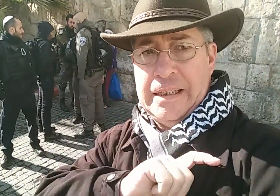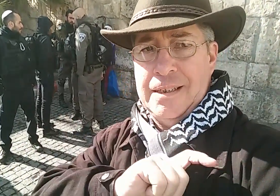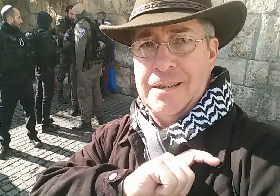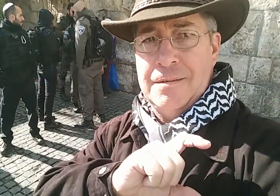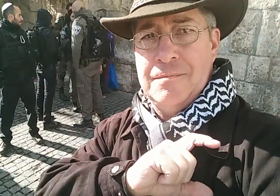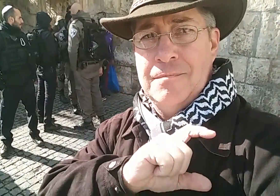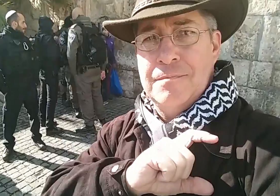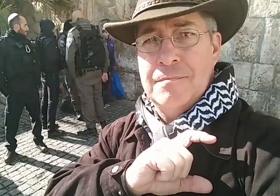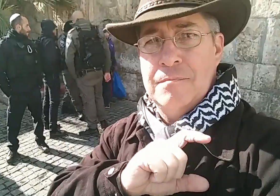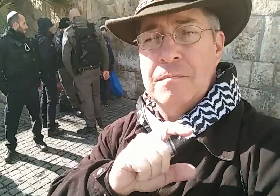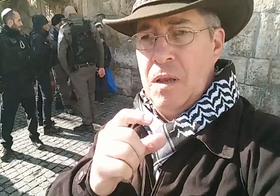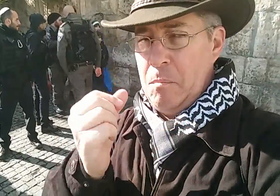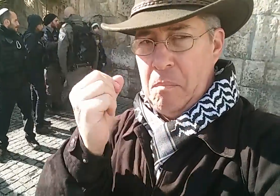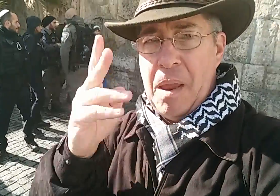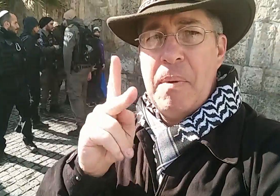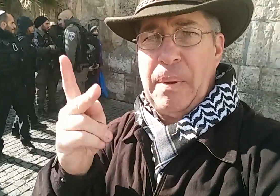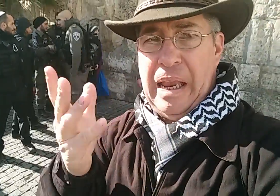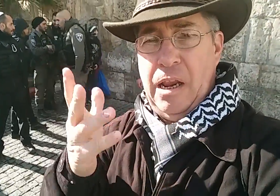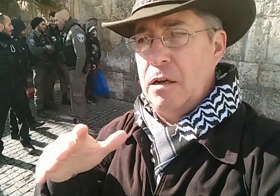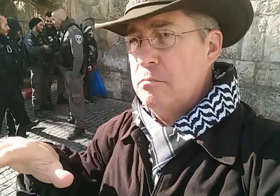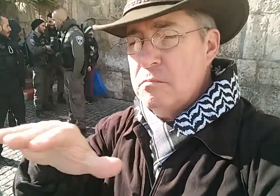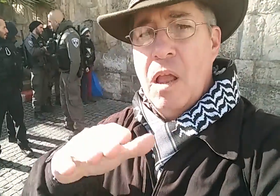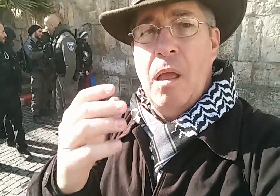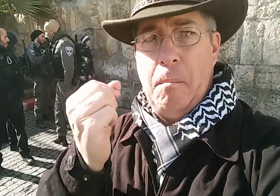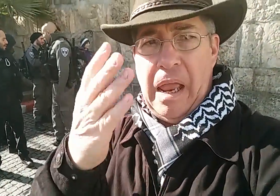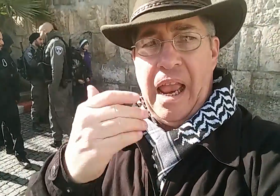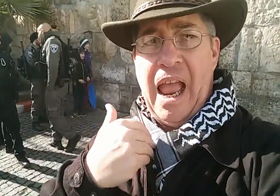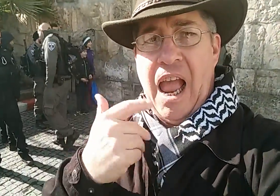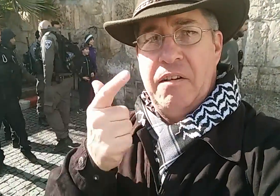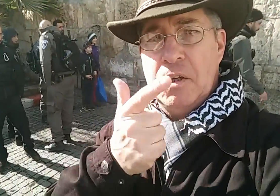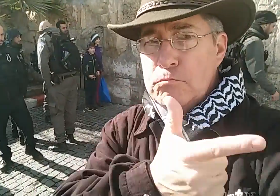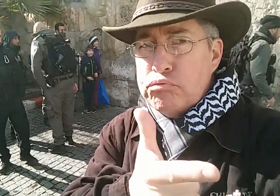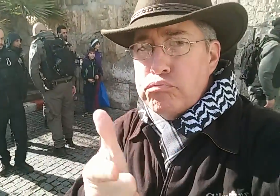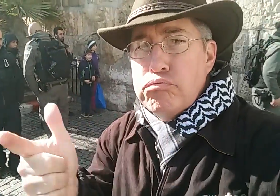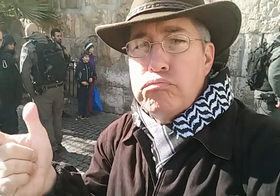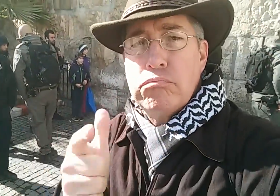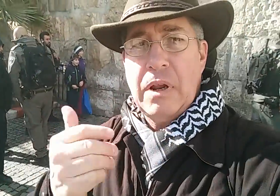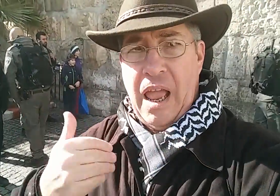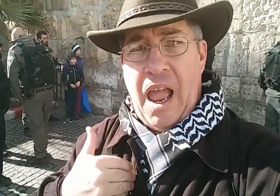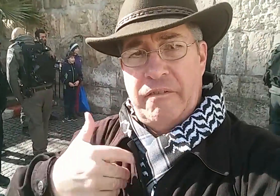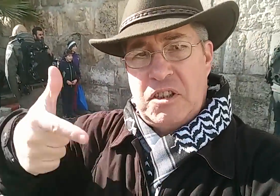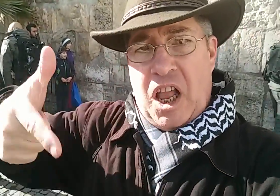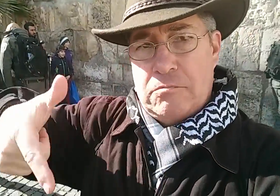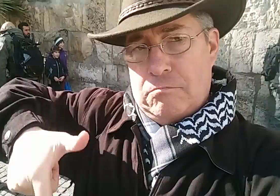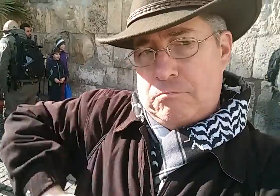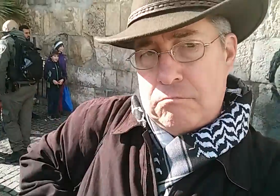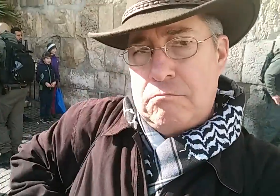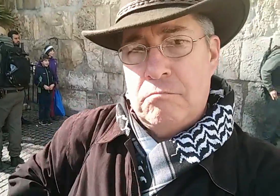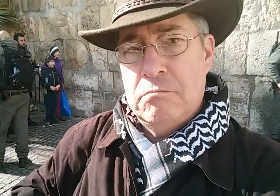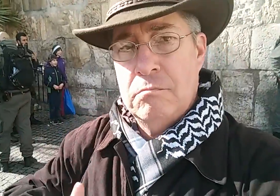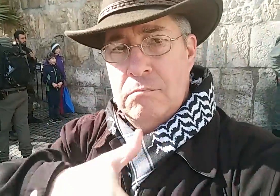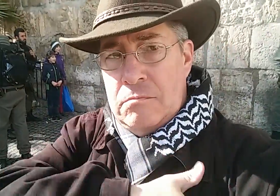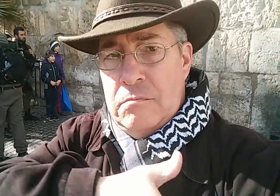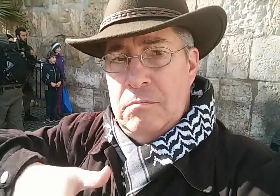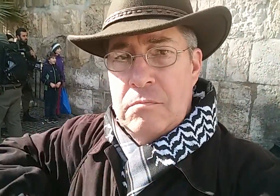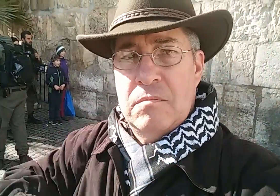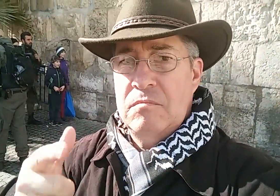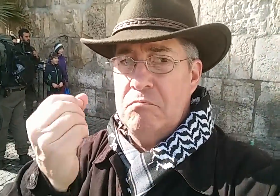He's a well-respected individual, and you can tell by the way the people talk with him here.